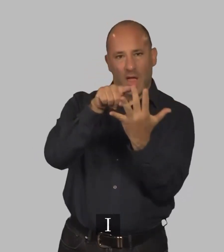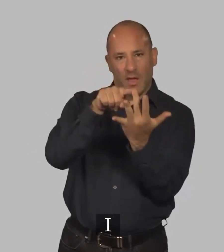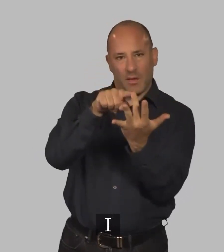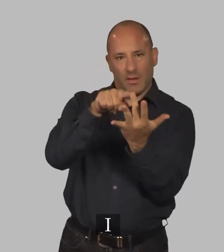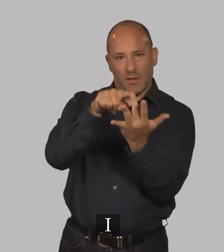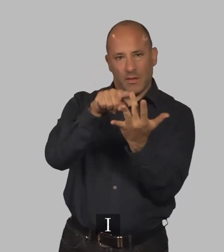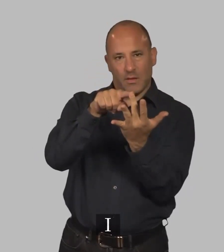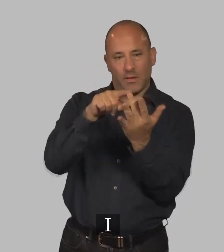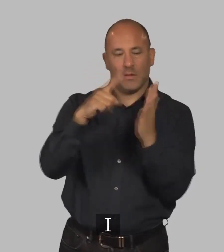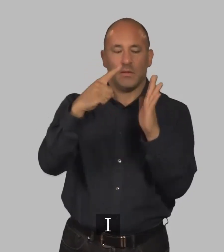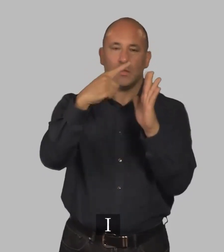I,